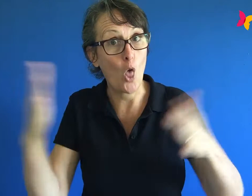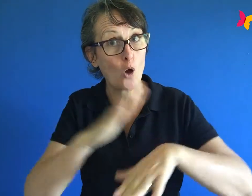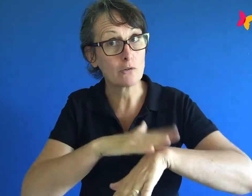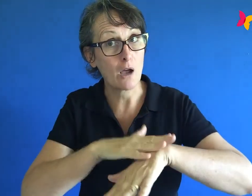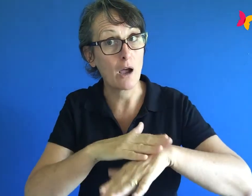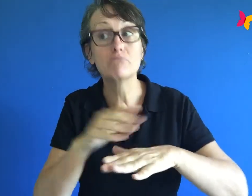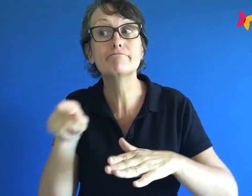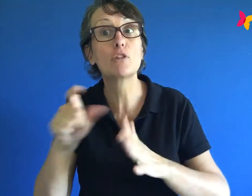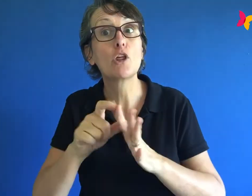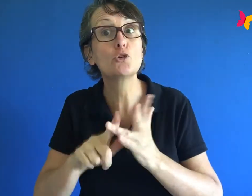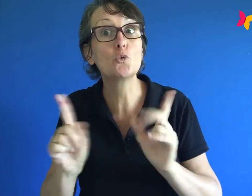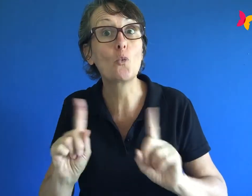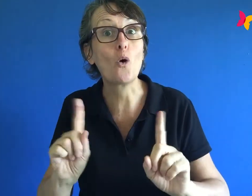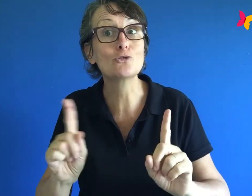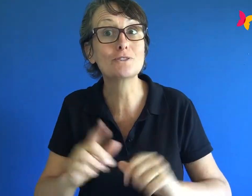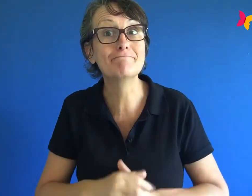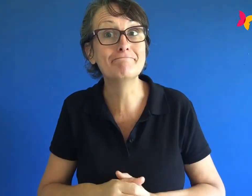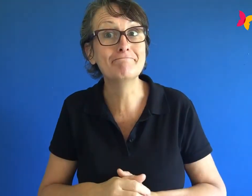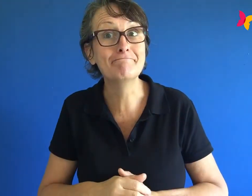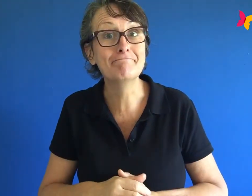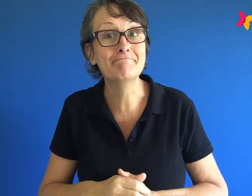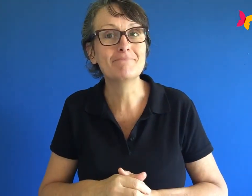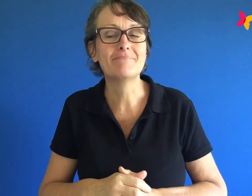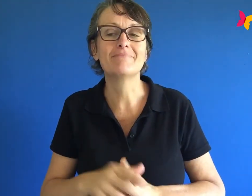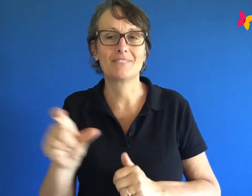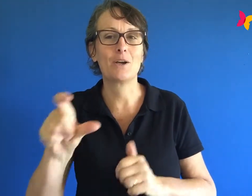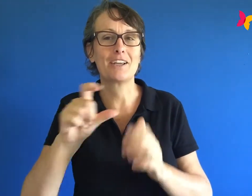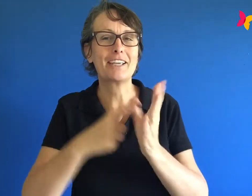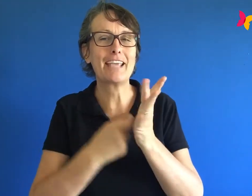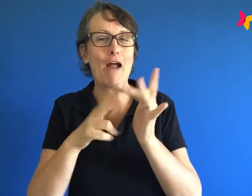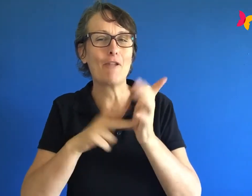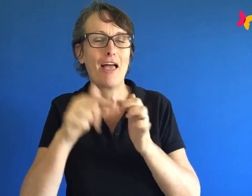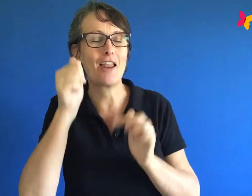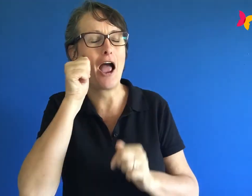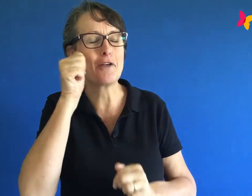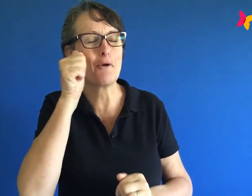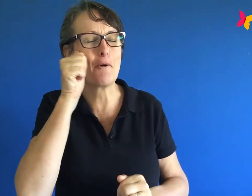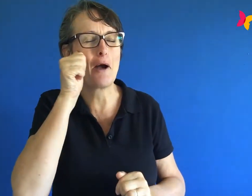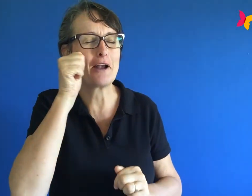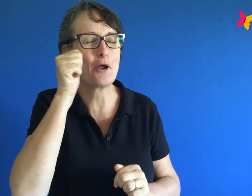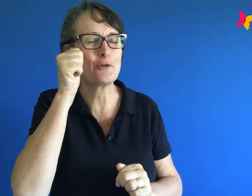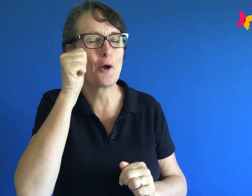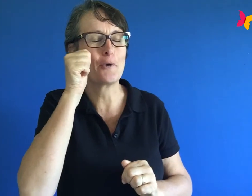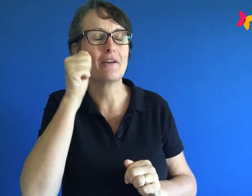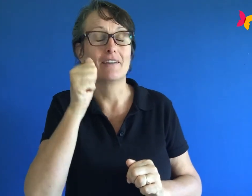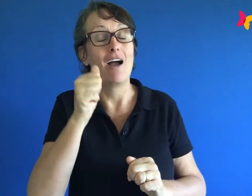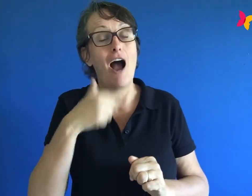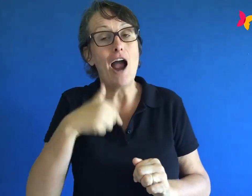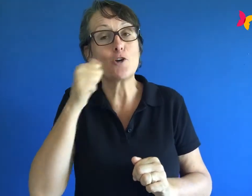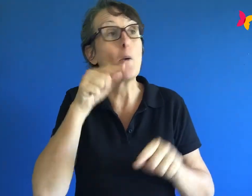is welcome to mental health. Yeah, wow. Because what every other 15-year-old is doing in a long